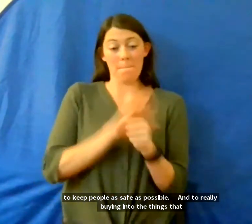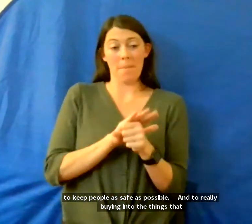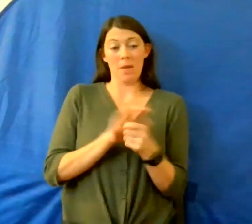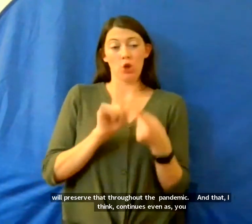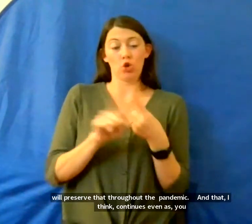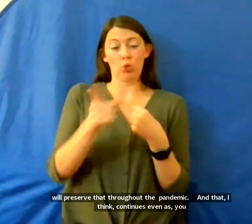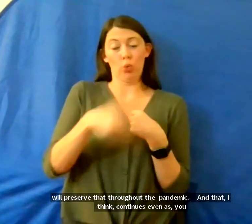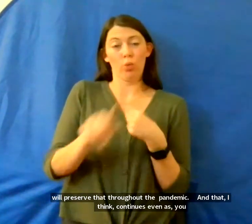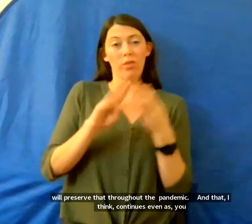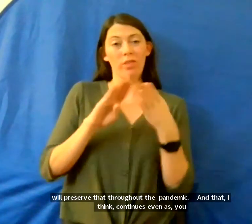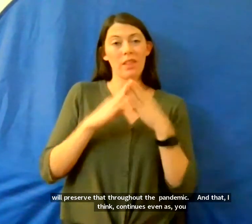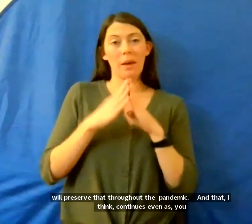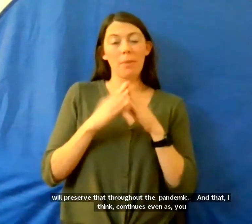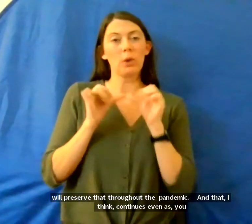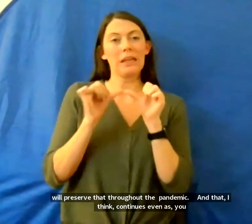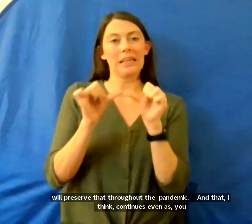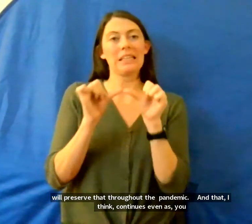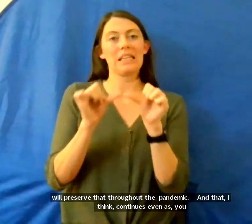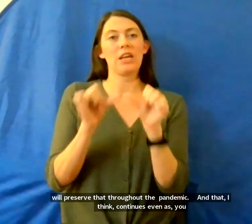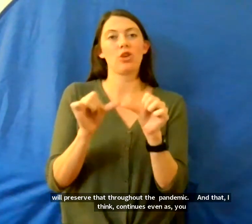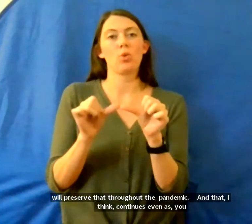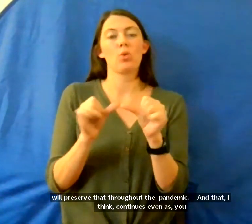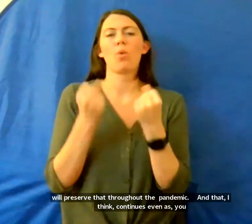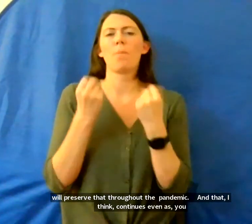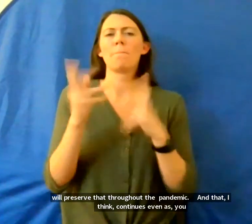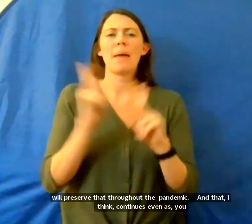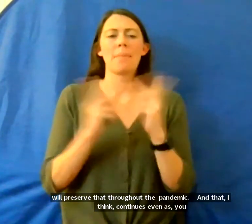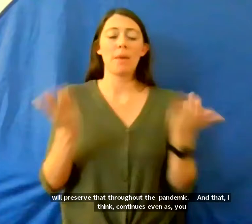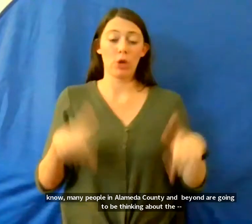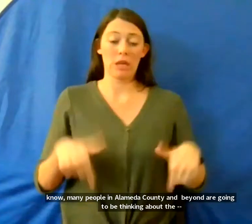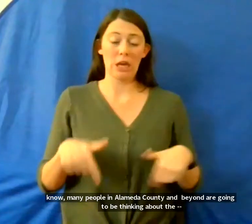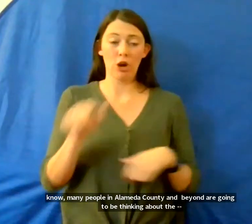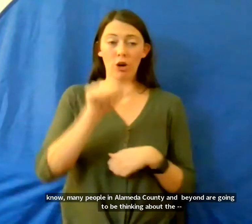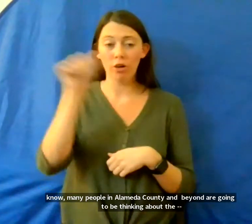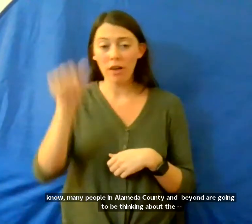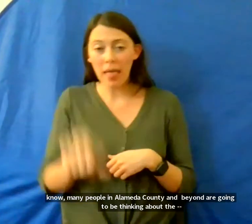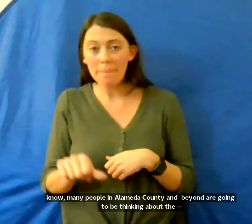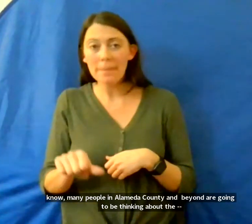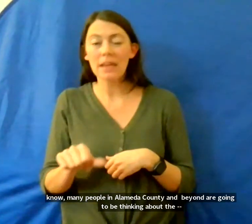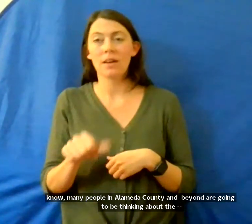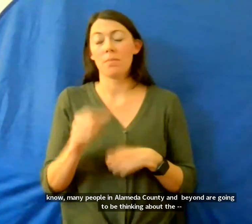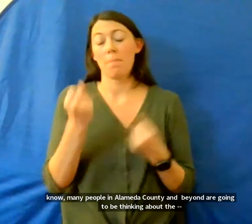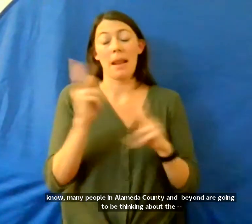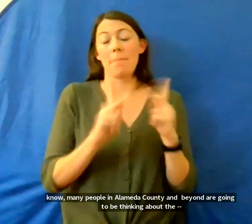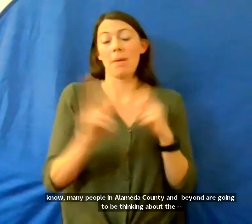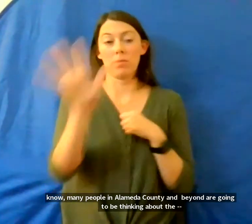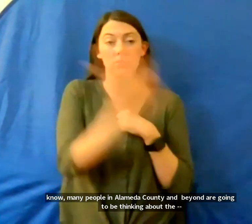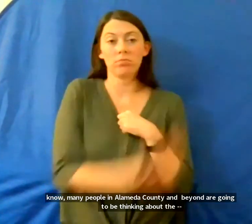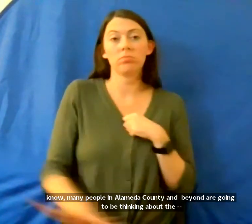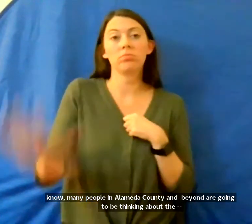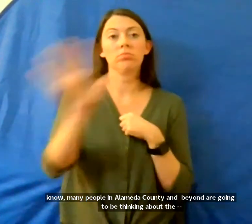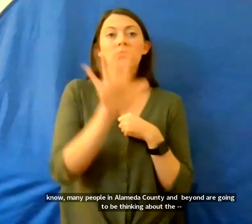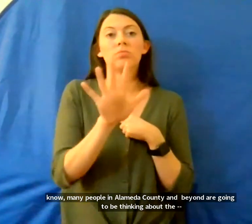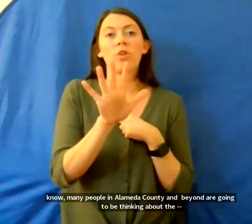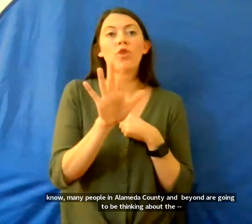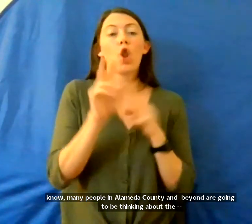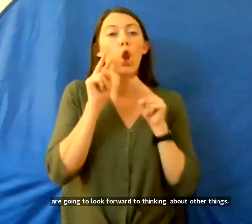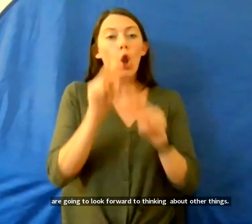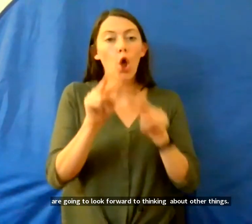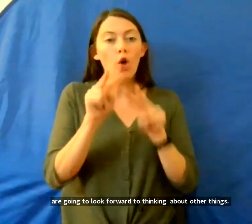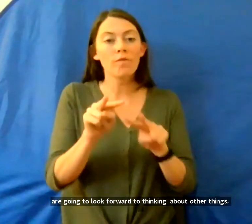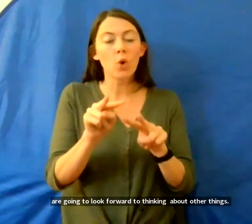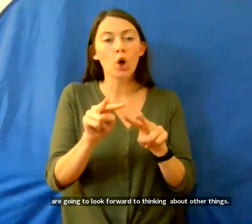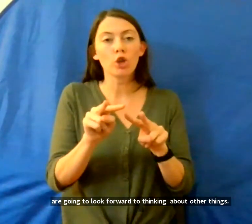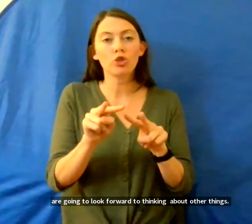Alameda County and beyond are going to look forward to thinking about other things. But I think that we are